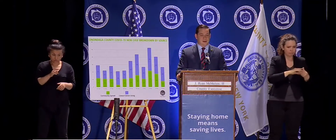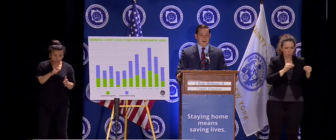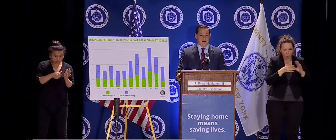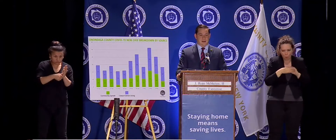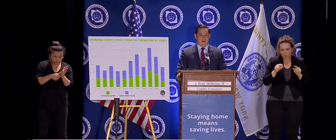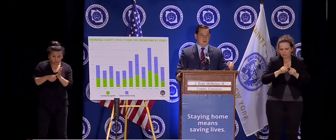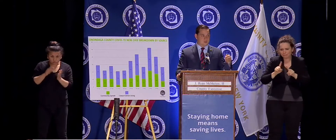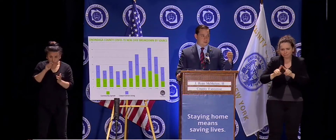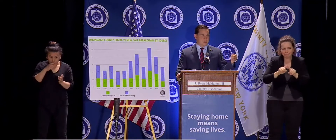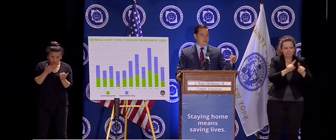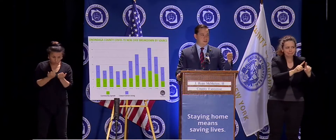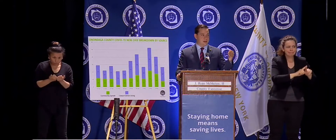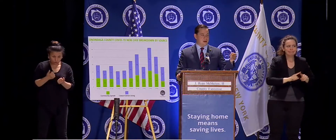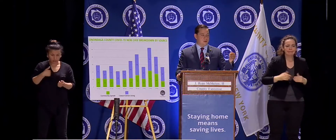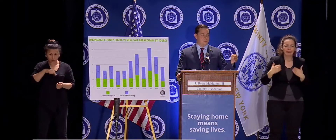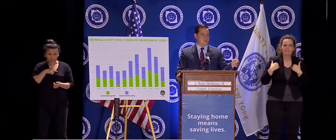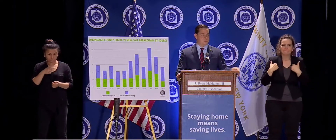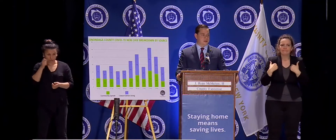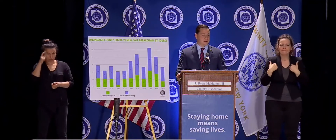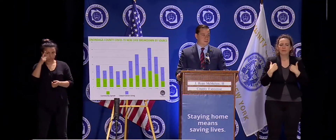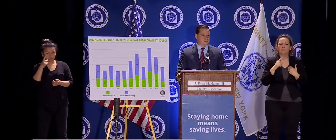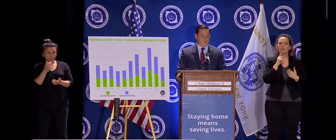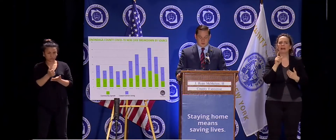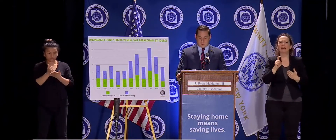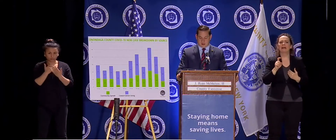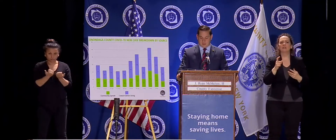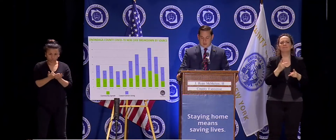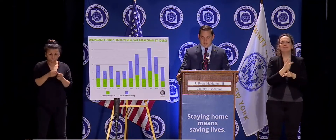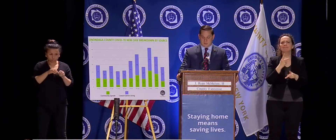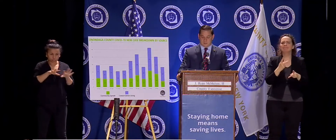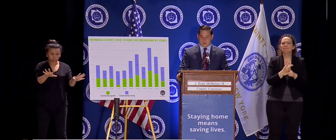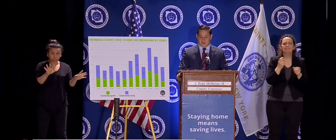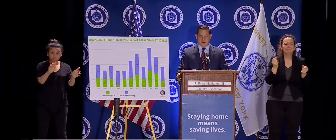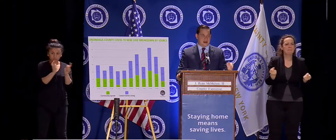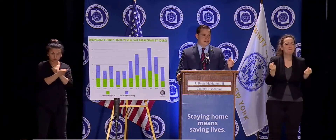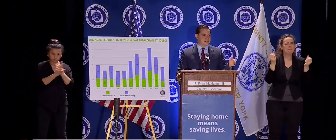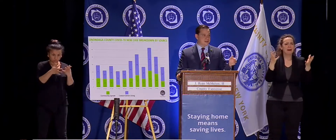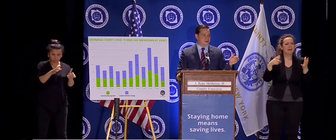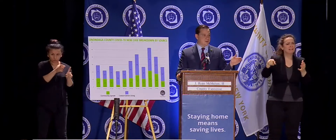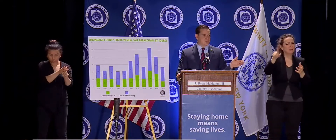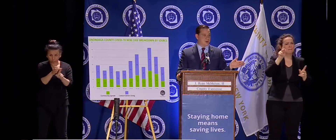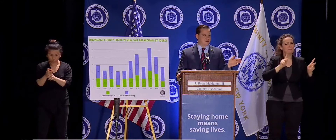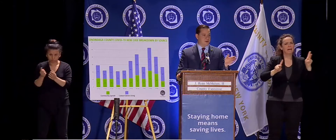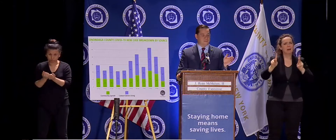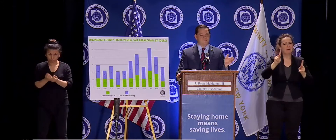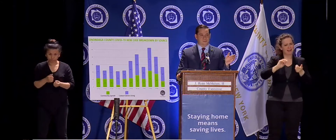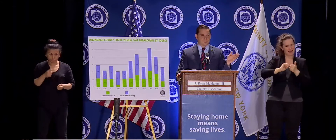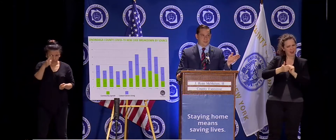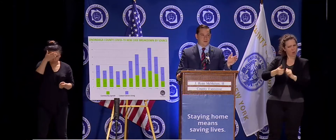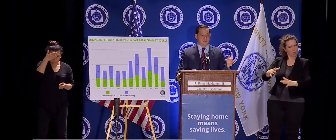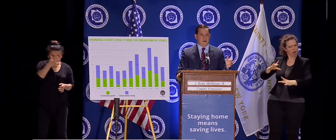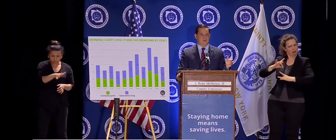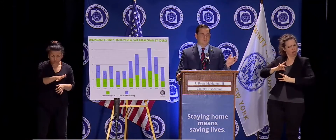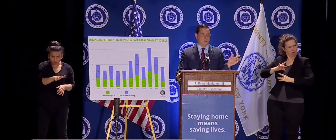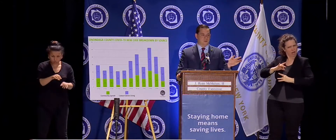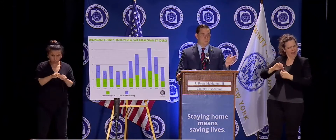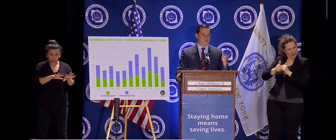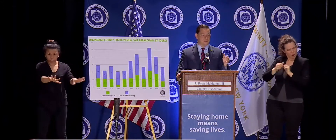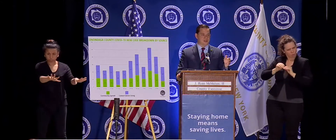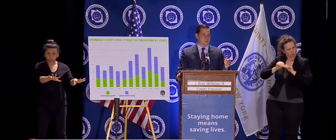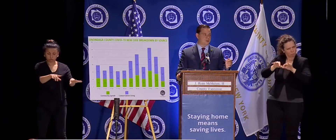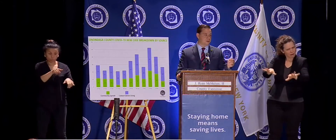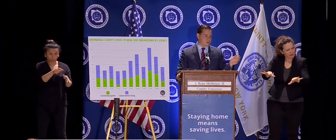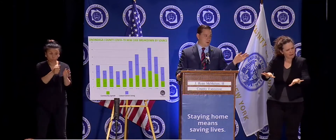sick that could have potentially gotten other people sick. But because they're not sick, the recovery, well, now the